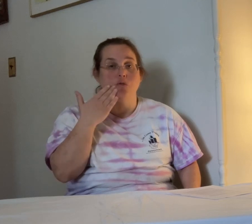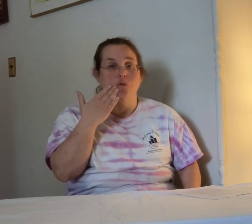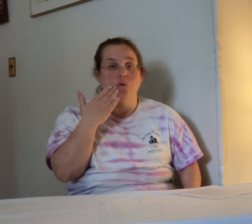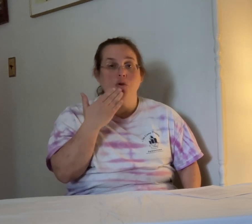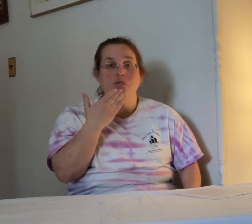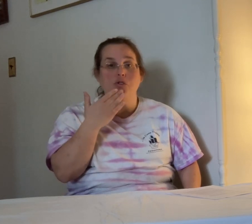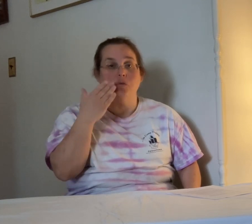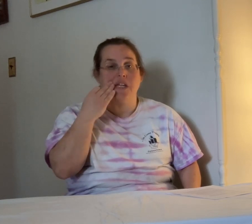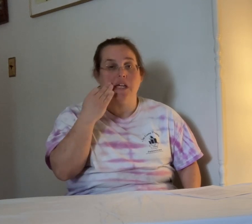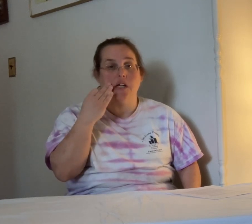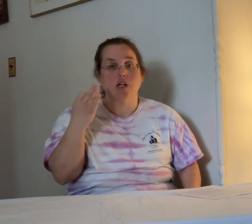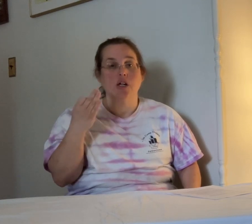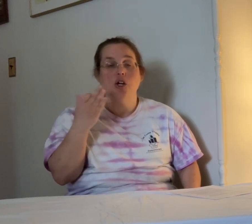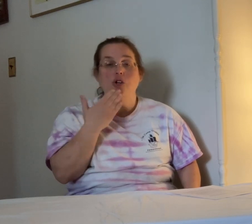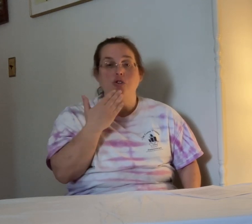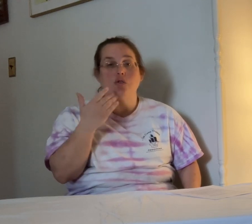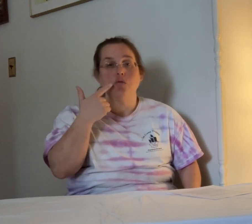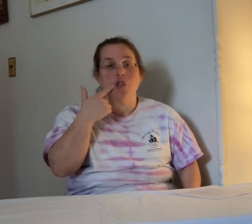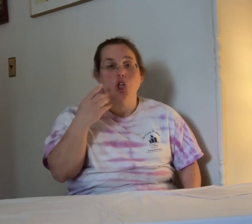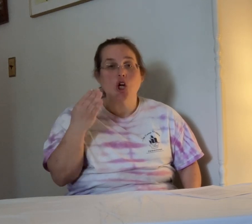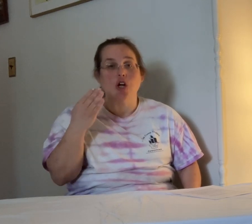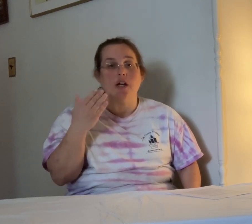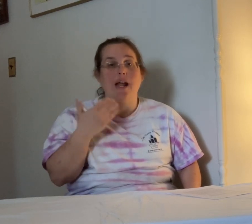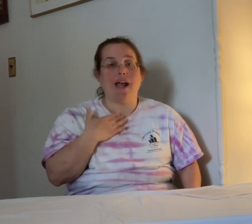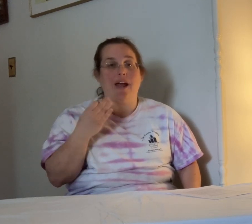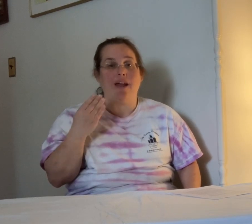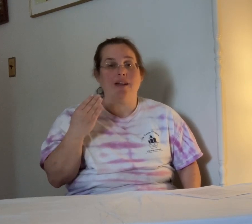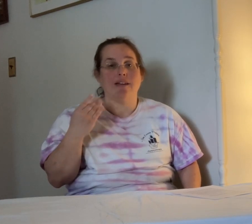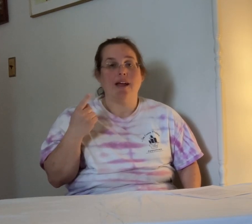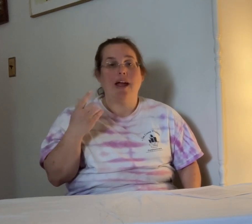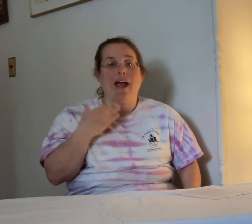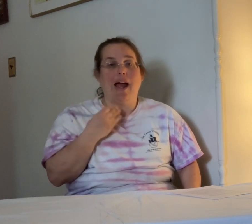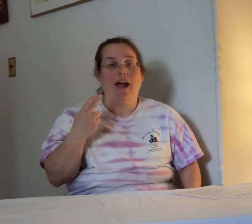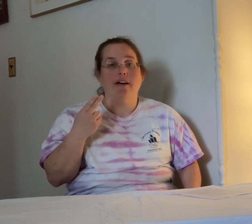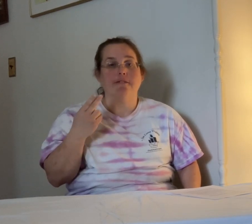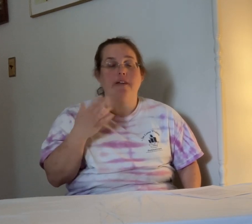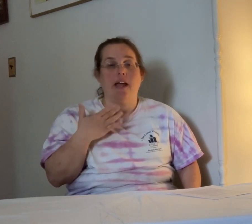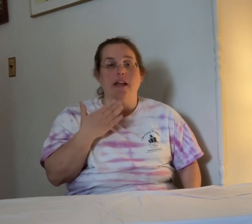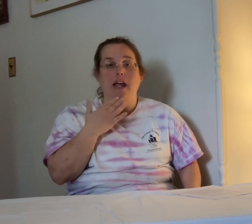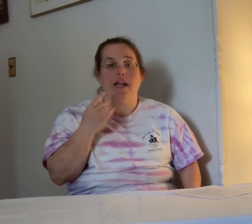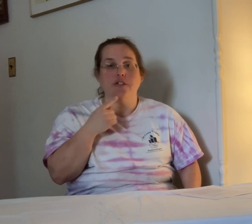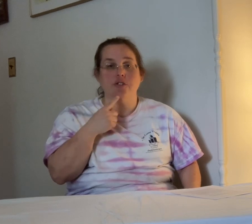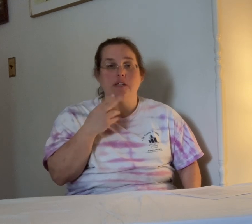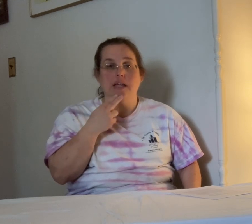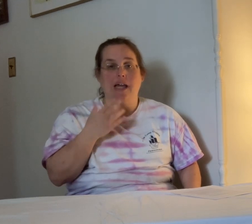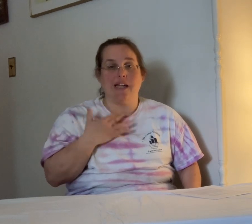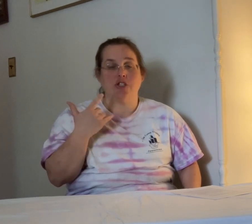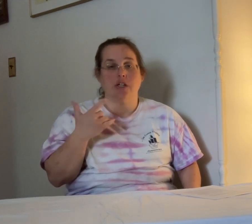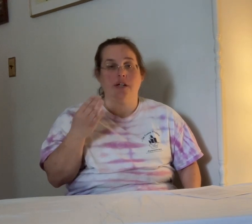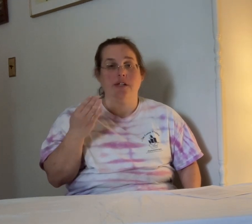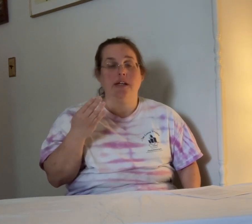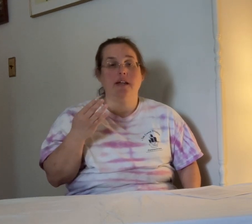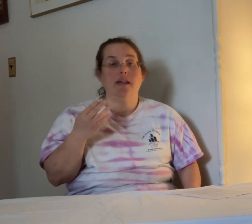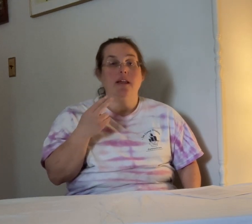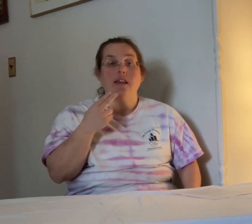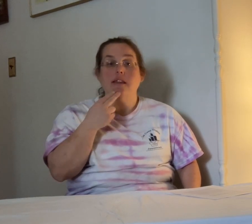to hear, to learn and have an education,